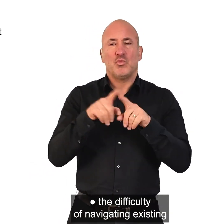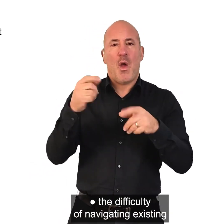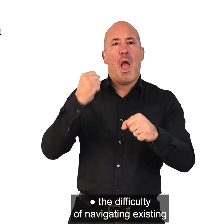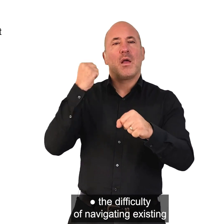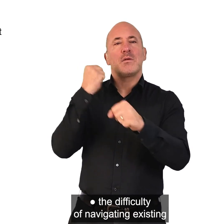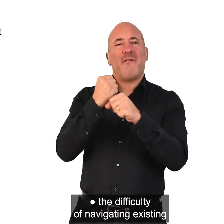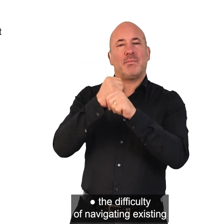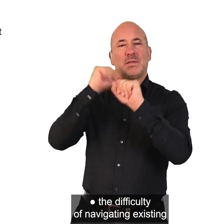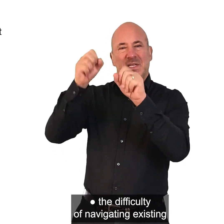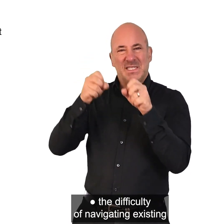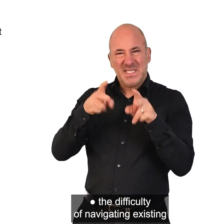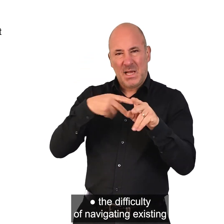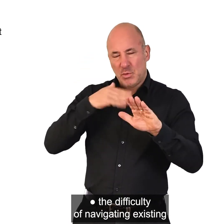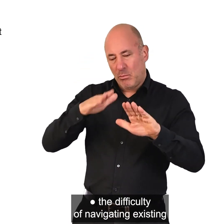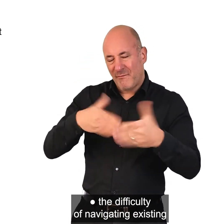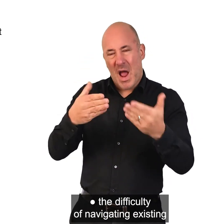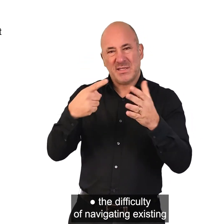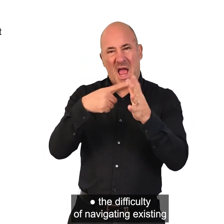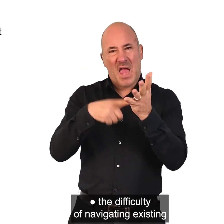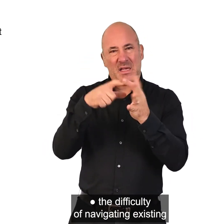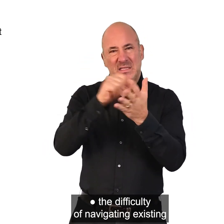The difficulty of navigating existing